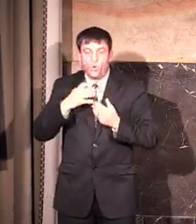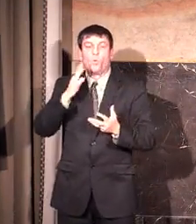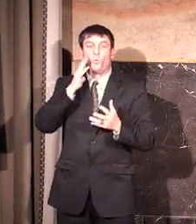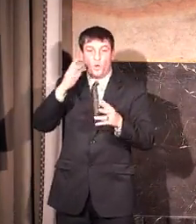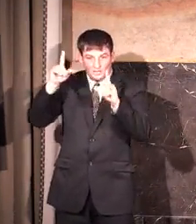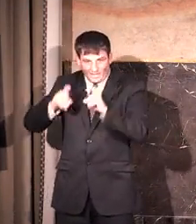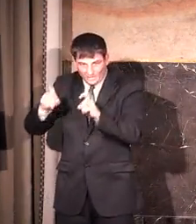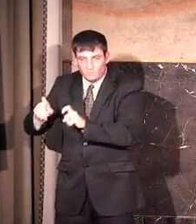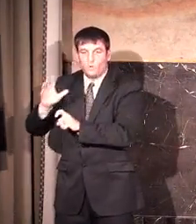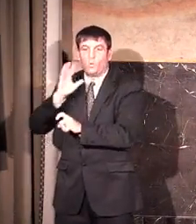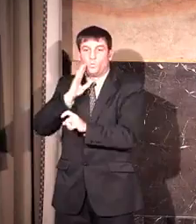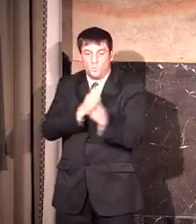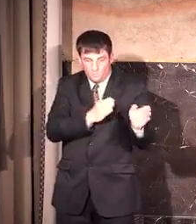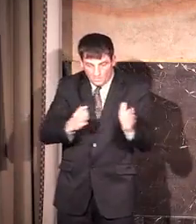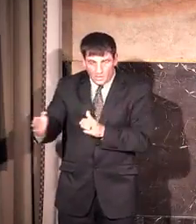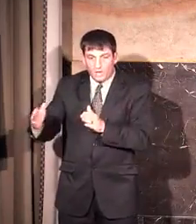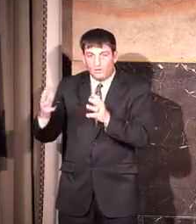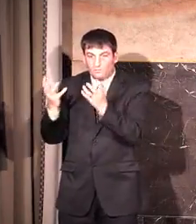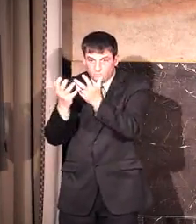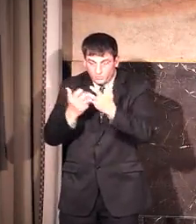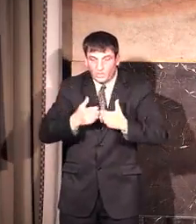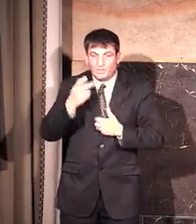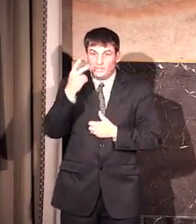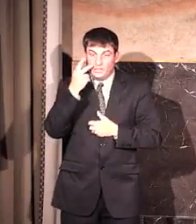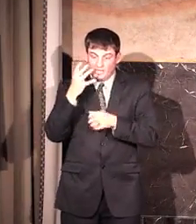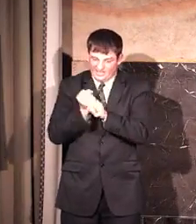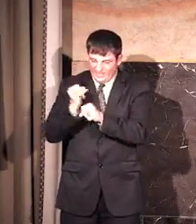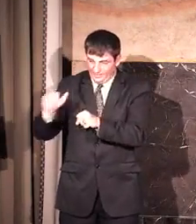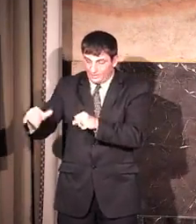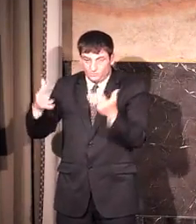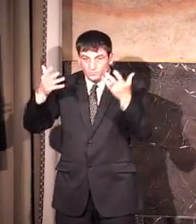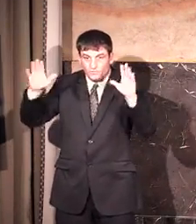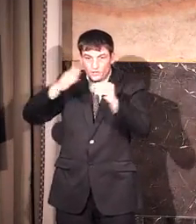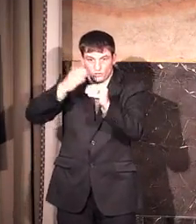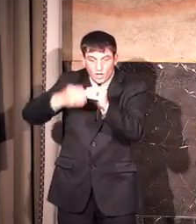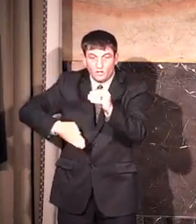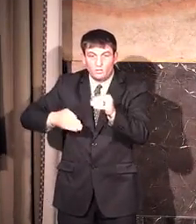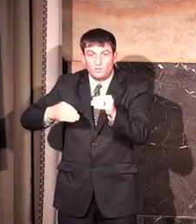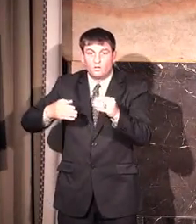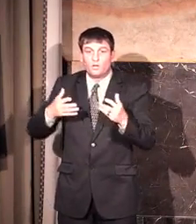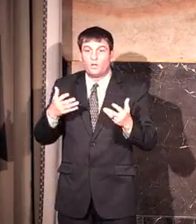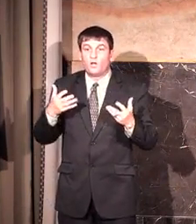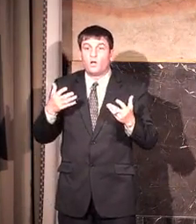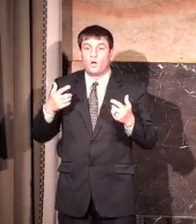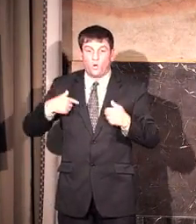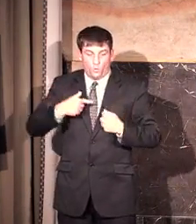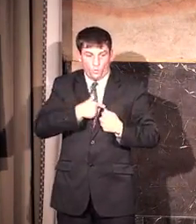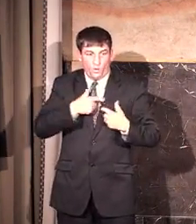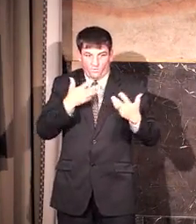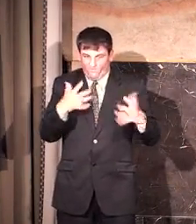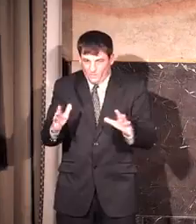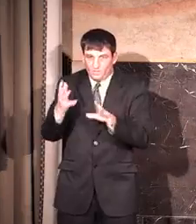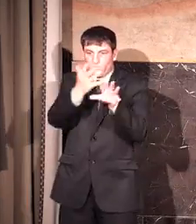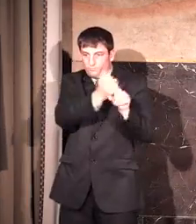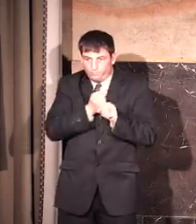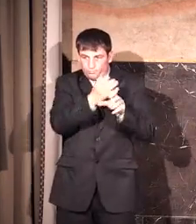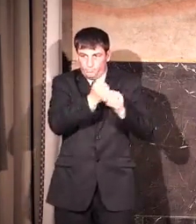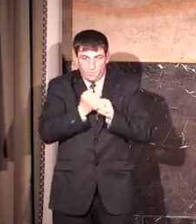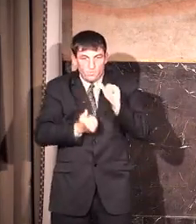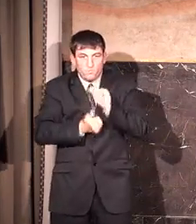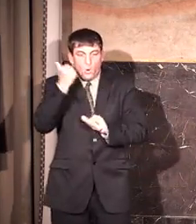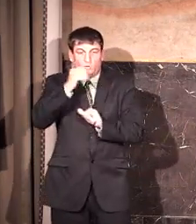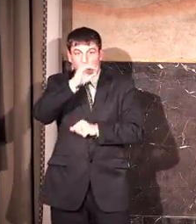ask for the cooperation of the people of Louisiana, which we have gotten in very large part up to now. That's how we were able